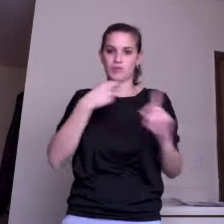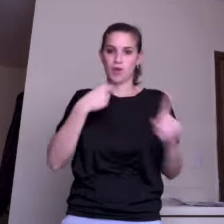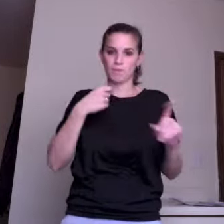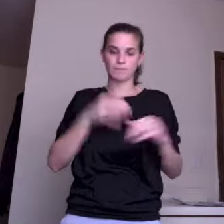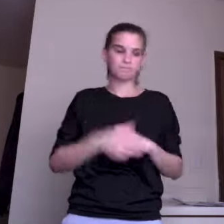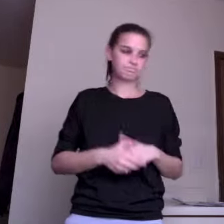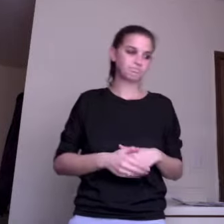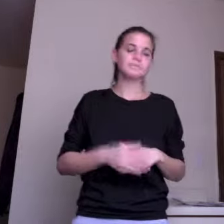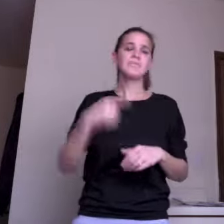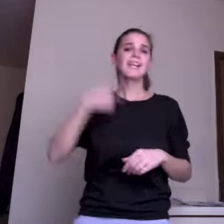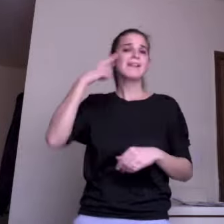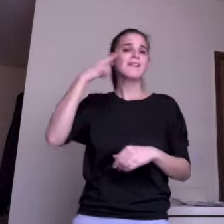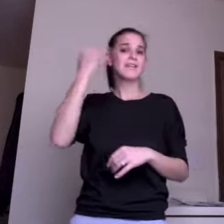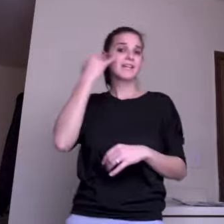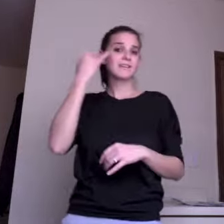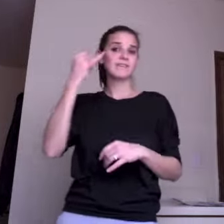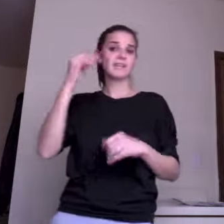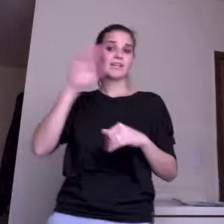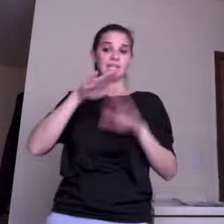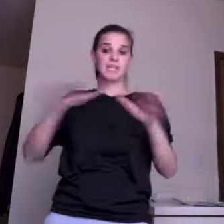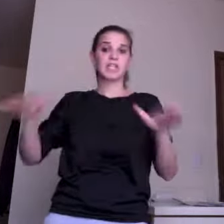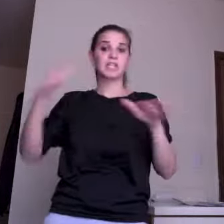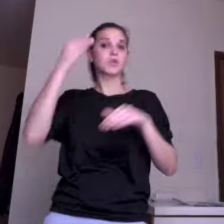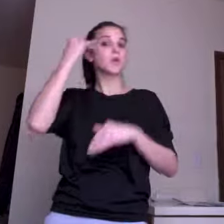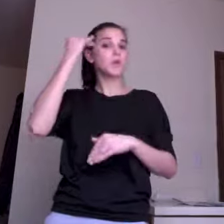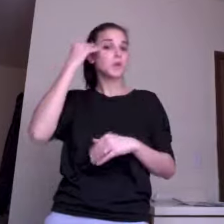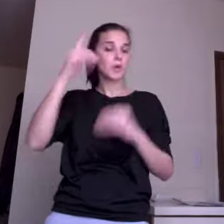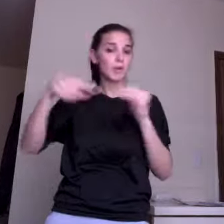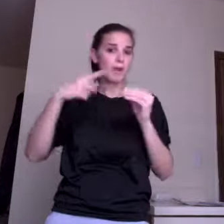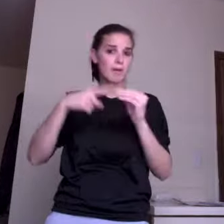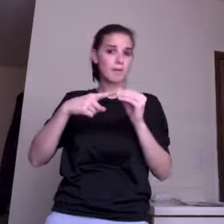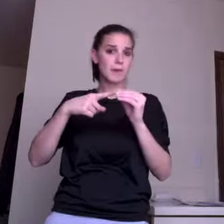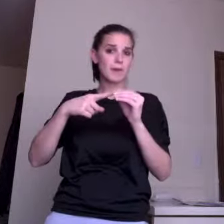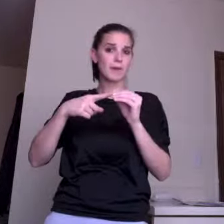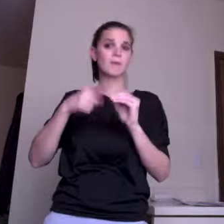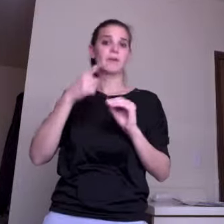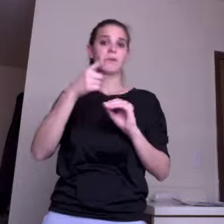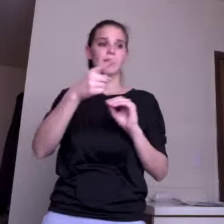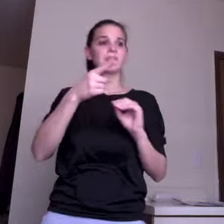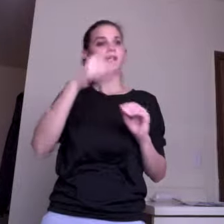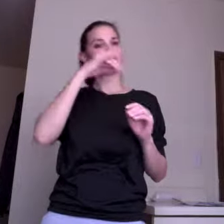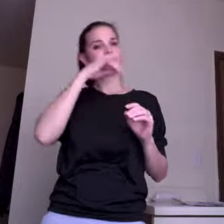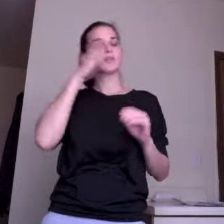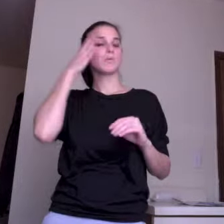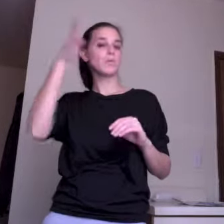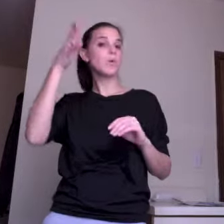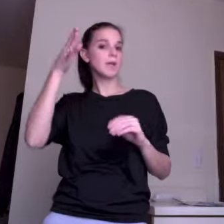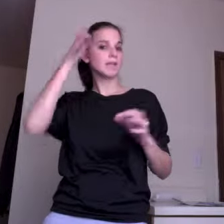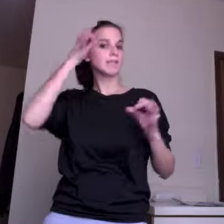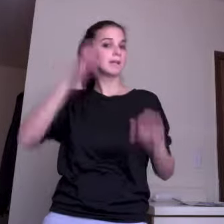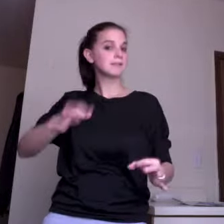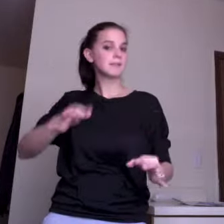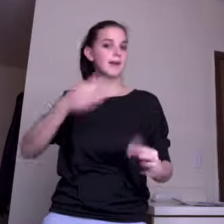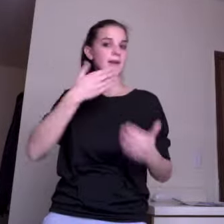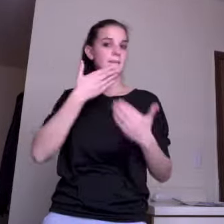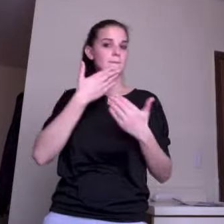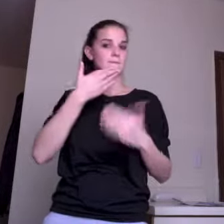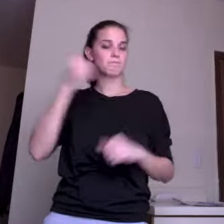from. I want you to know that there are farmers markets in every community popping up. I want you to know that me and my brother and sister actually like eating